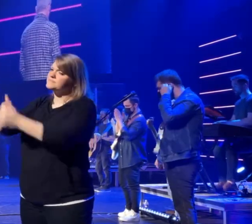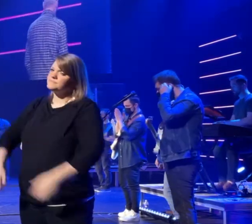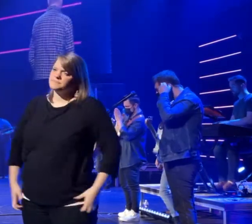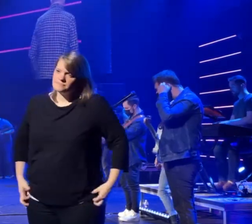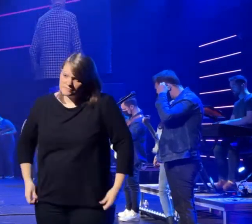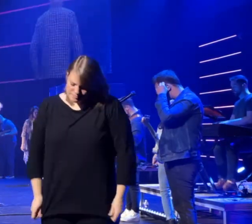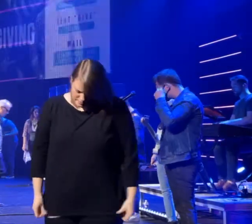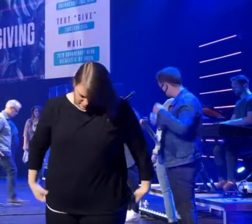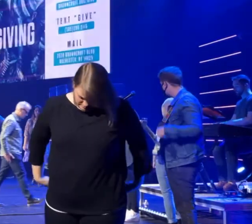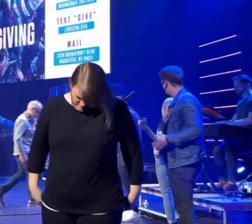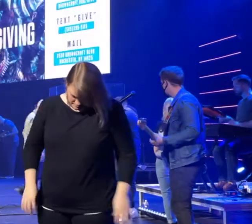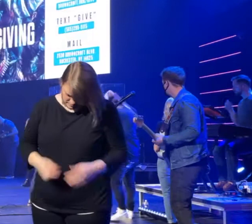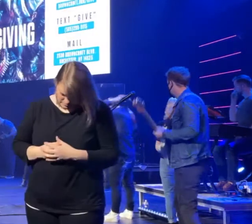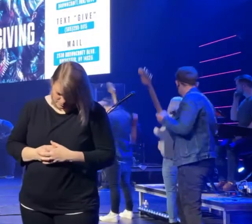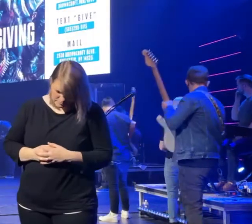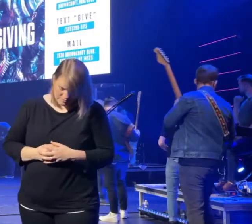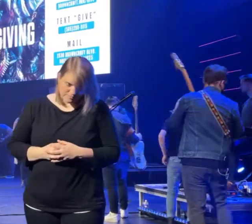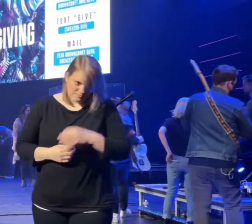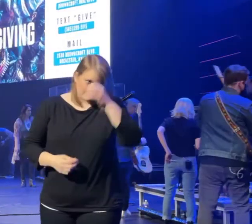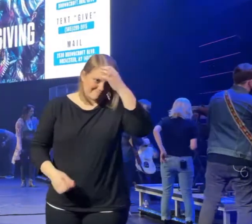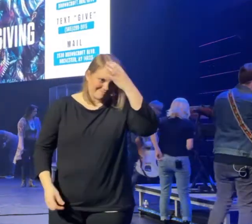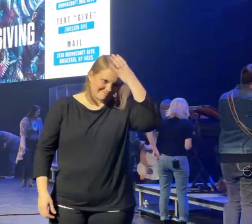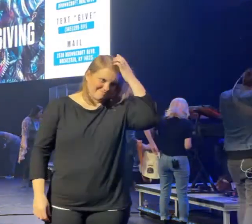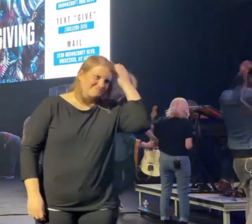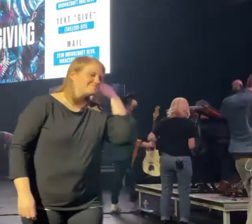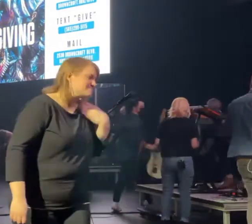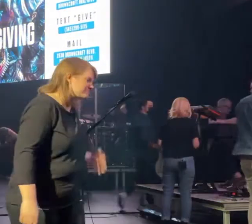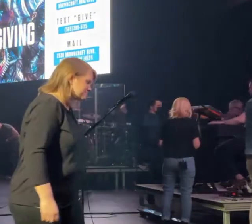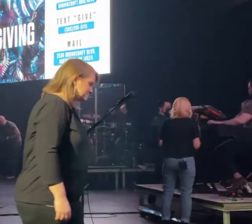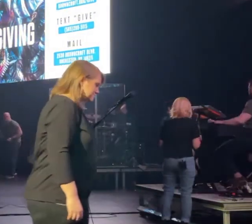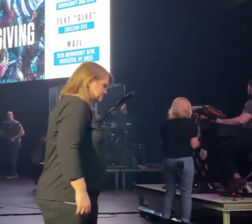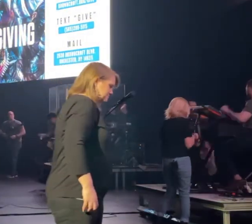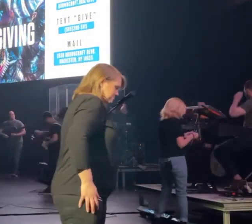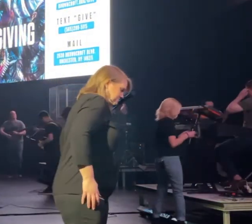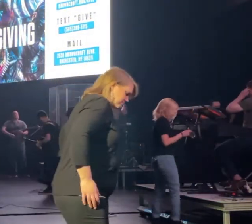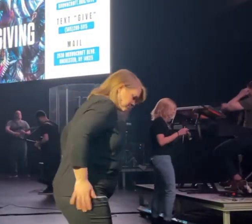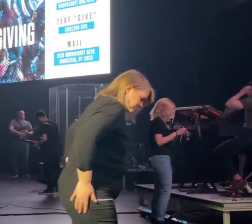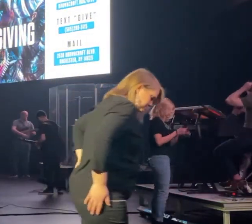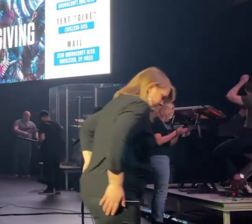Thank you.